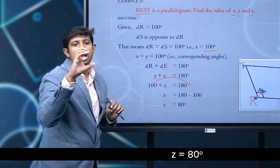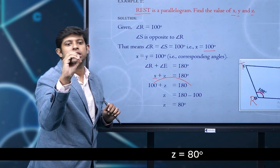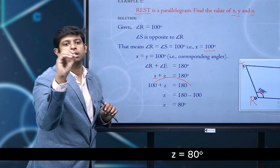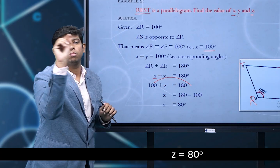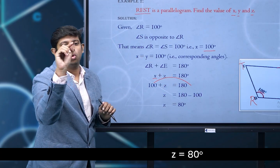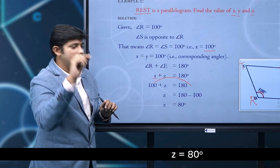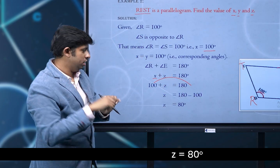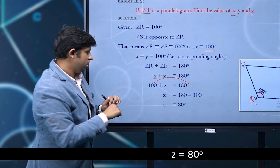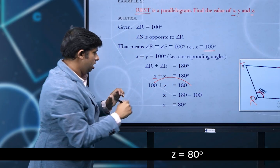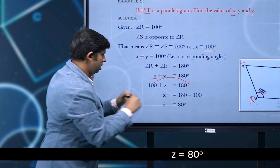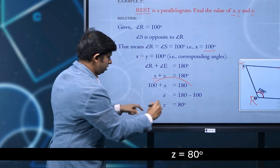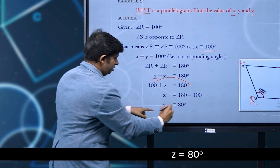Z equals to 80 degrees.